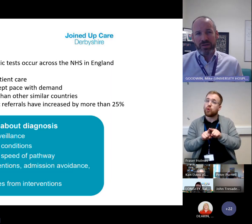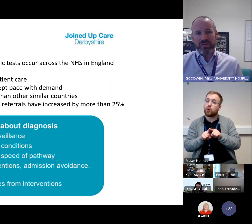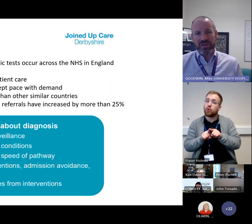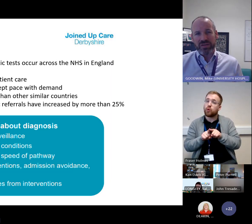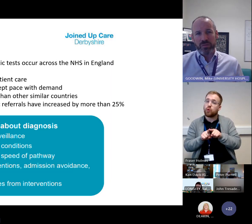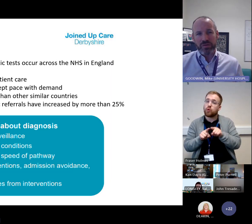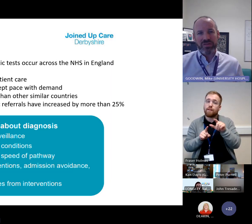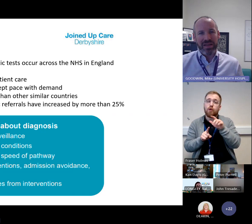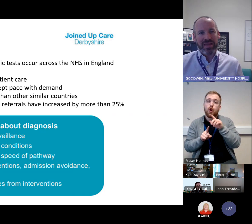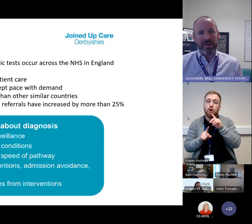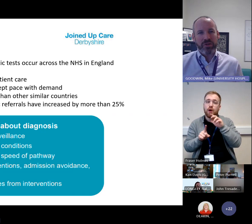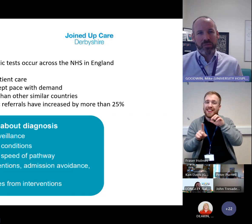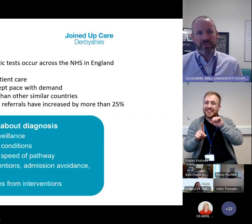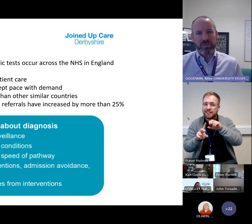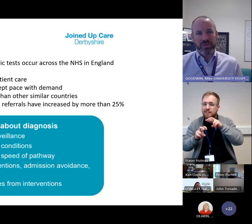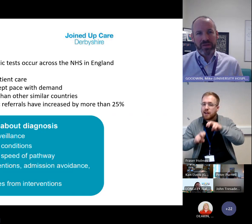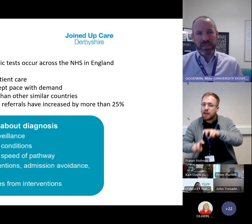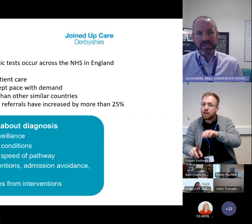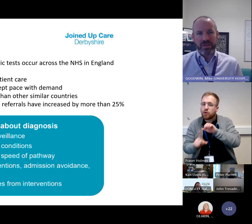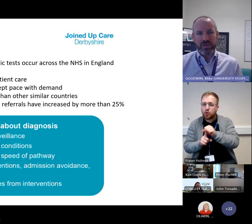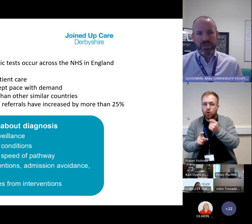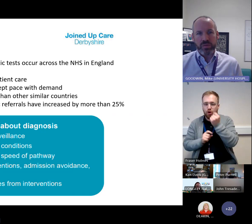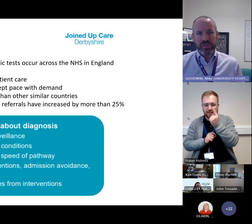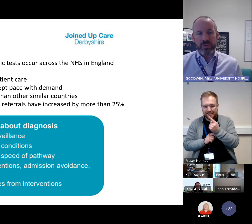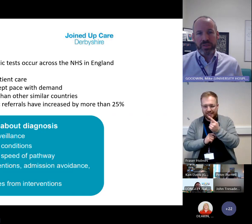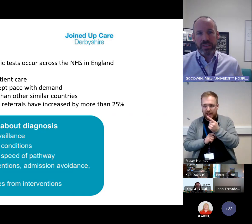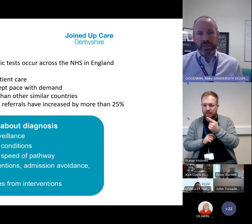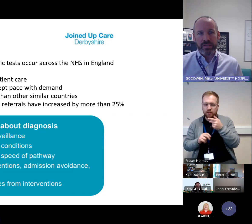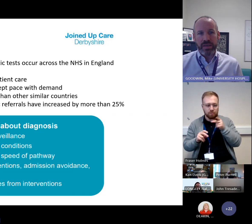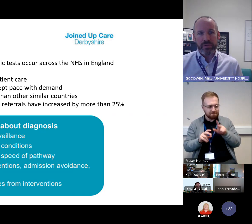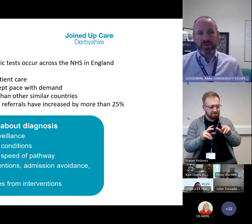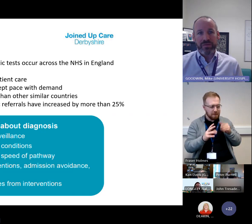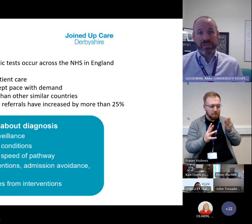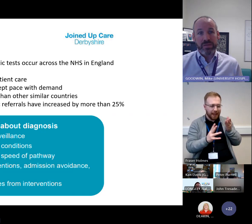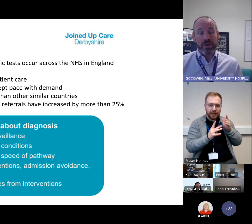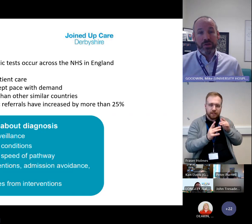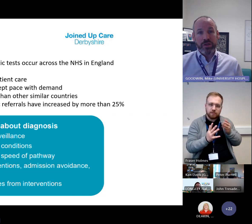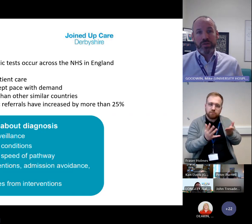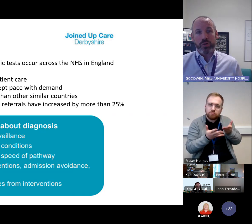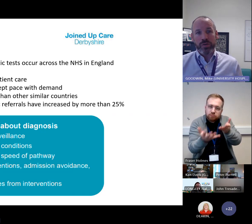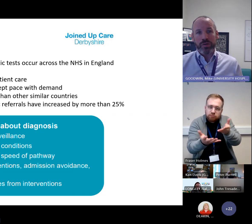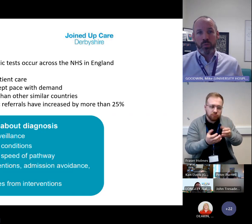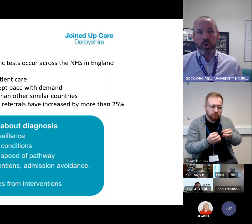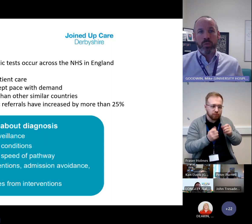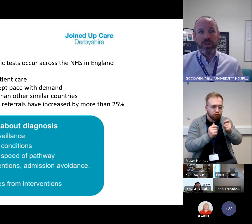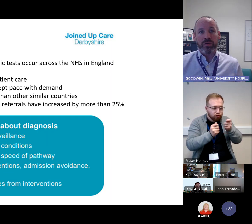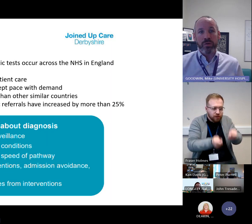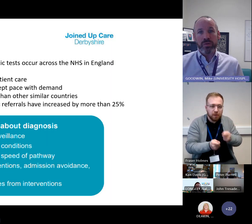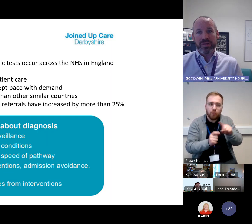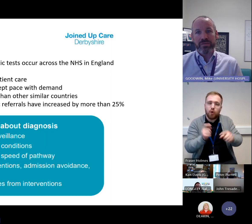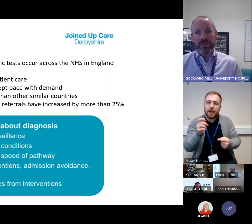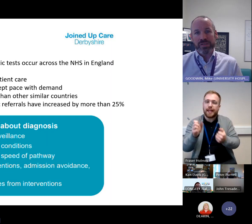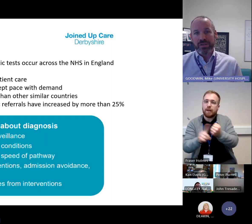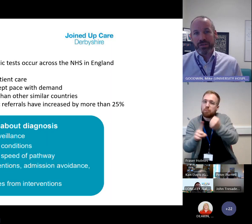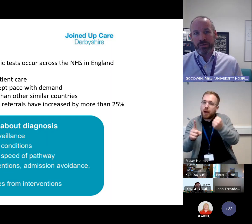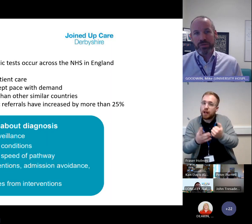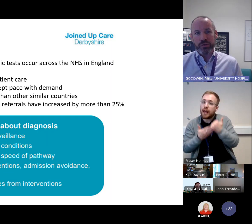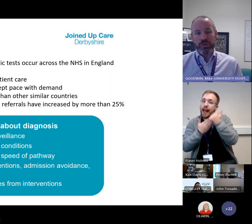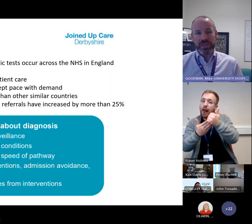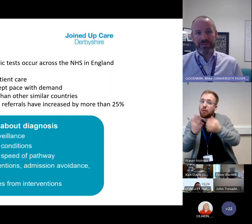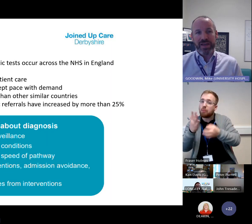using diagnostics to understand the outcome of some of the interventions that we do in the health service, and ensuring that what we do